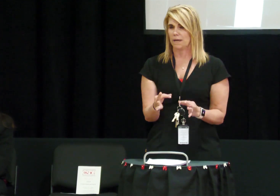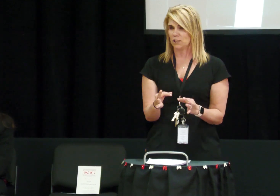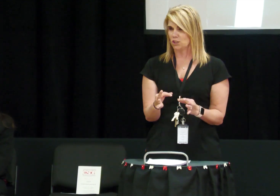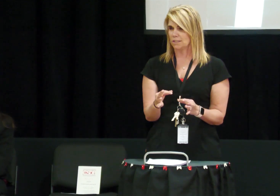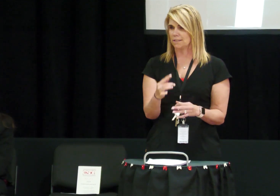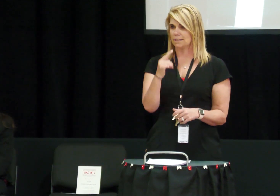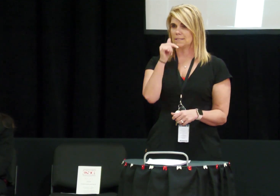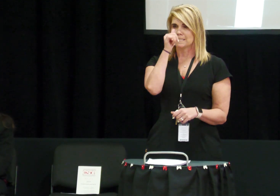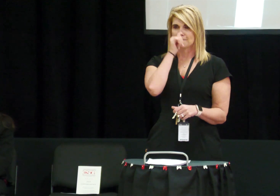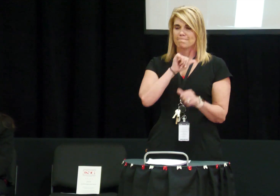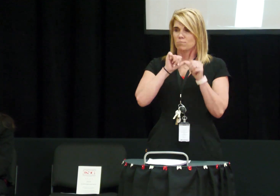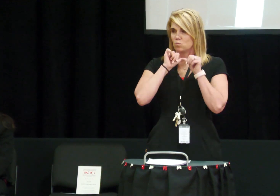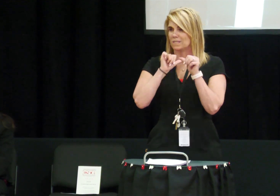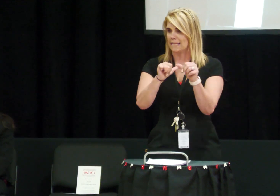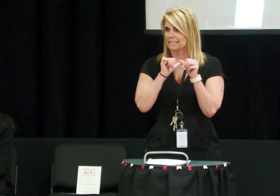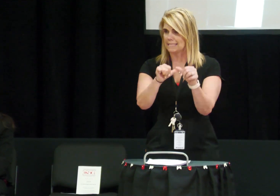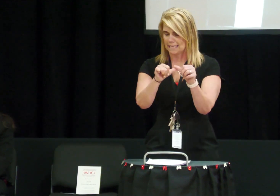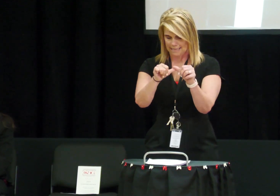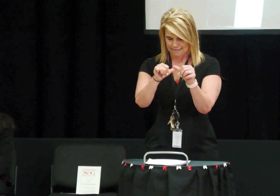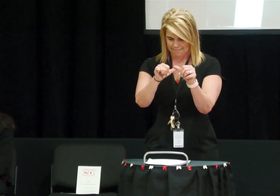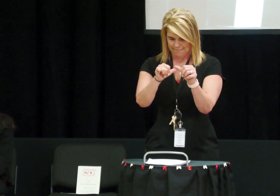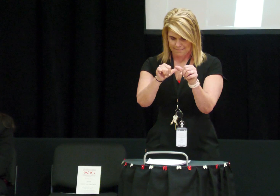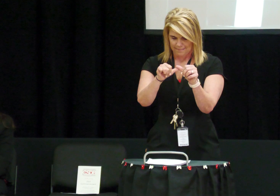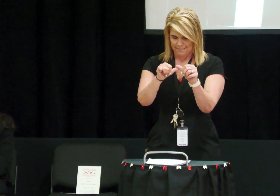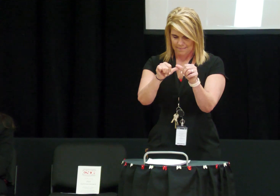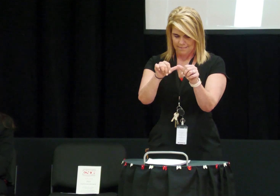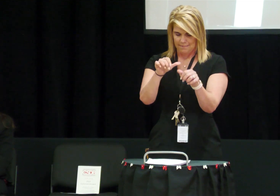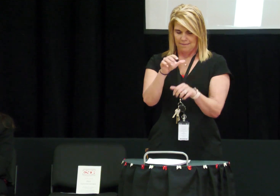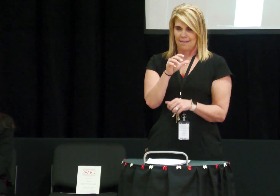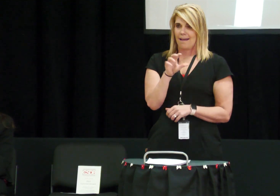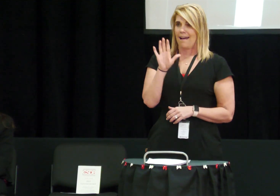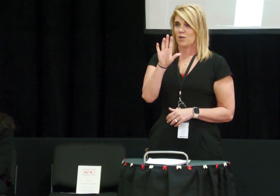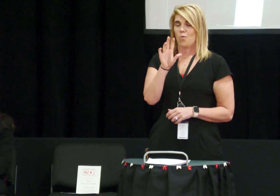It has showed your determinations, resilience,